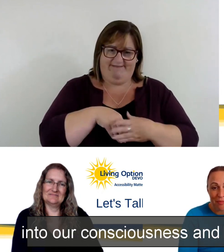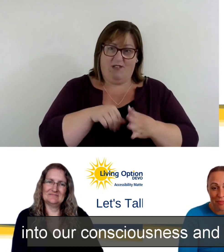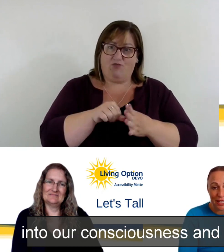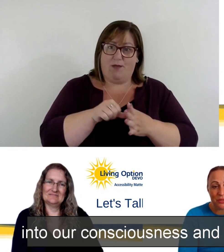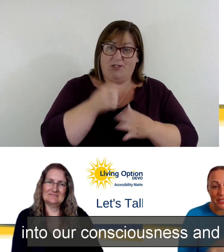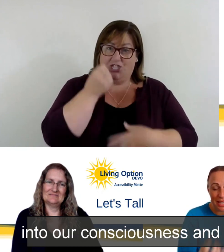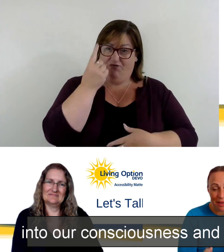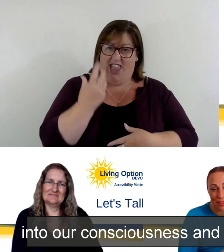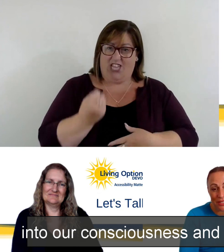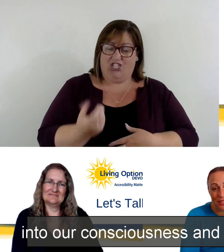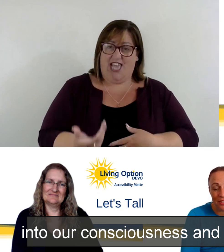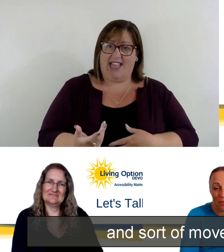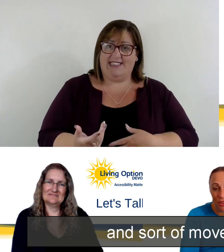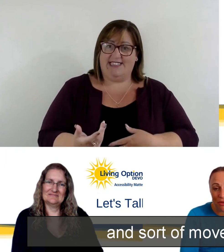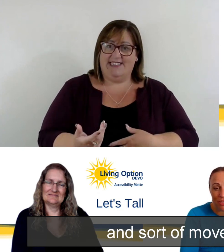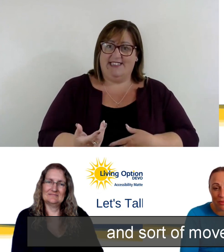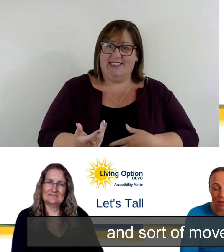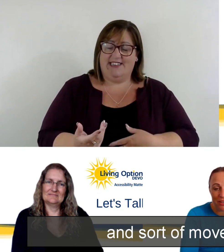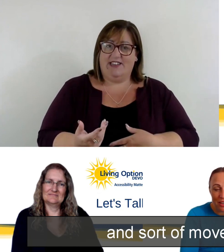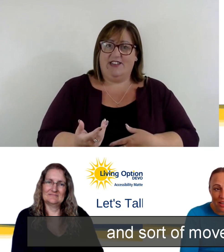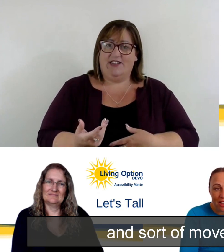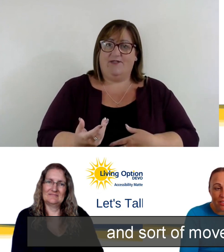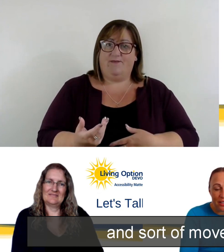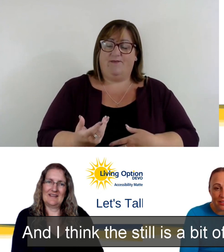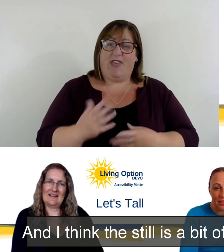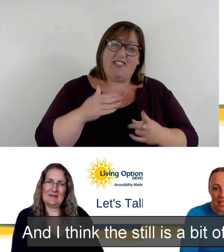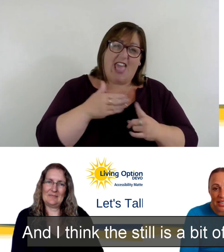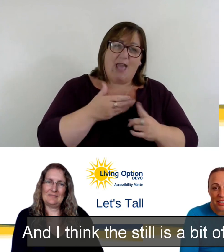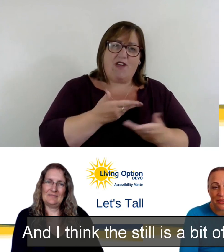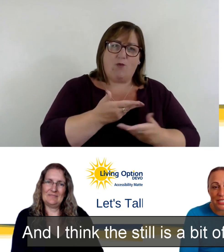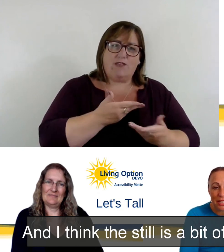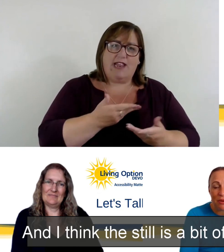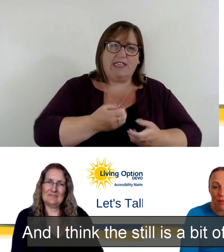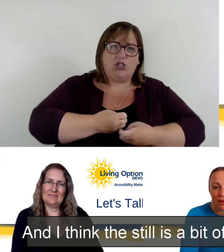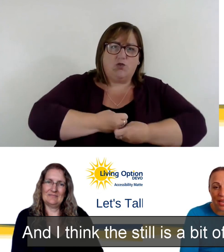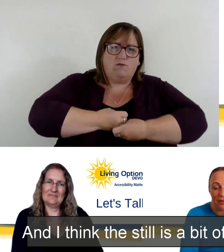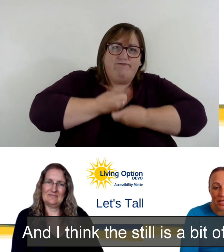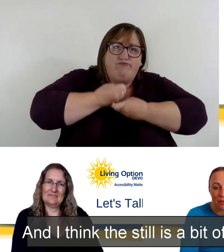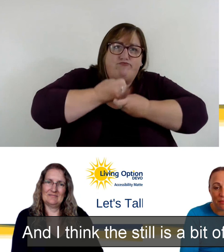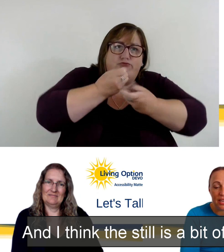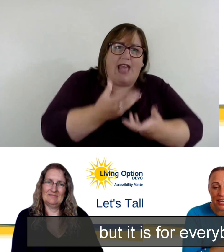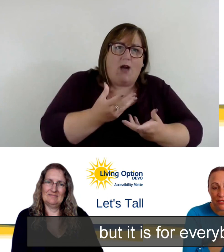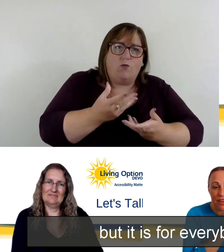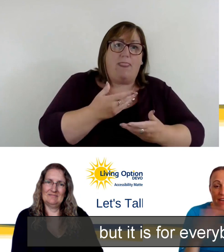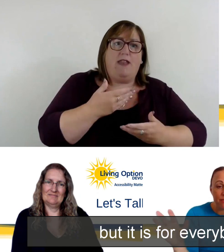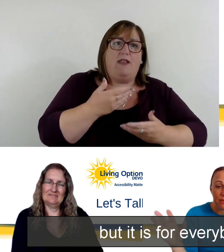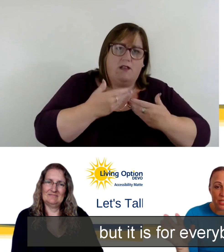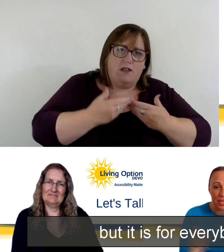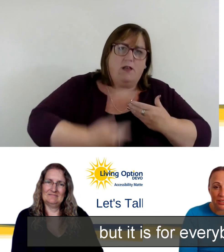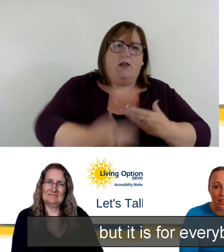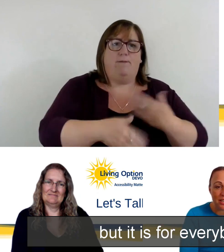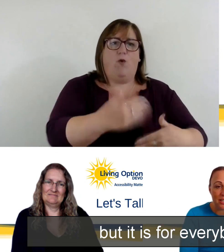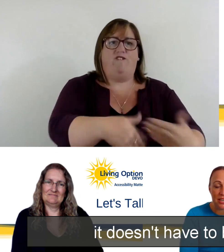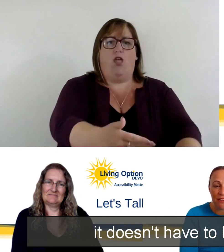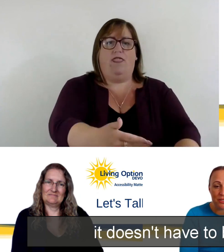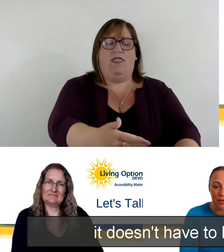consciousness and being able to accept those and to move on with them. And I think there still is a bit of stigma about counselling, but it is for